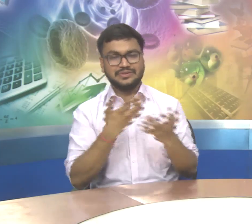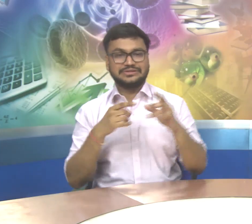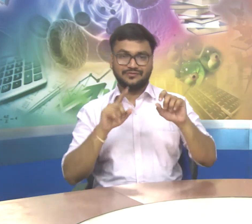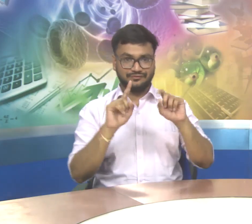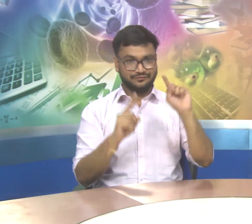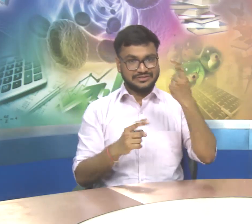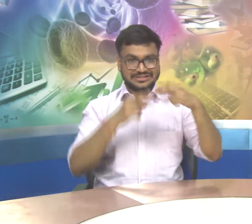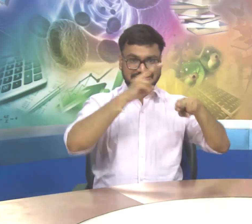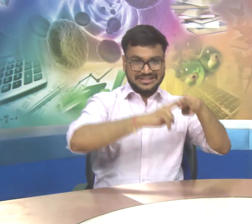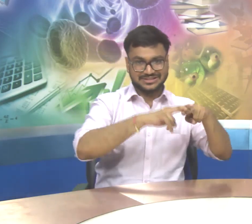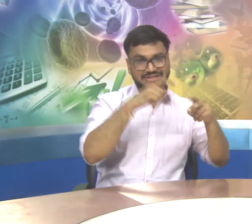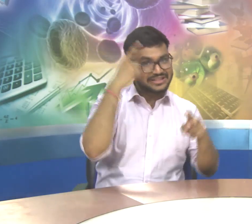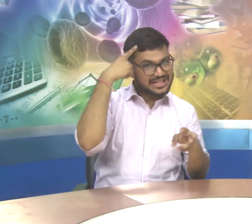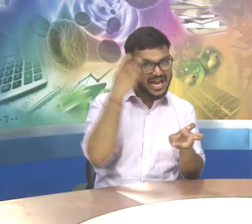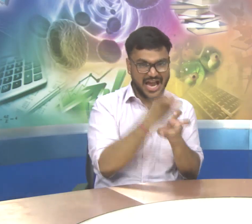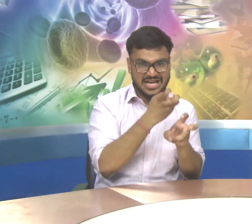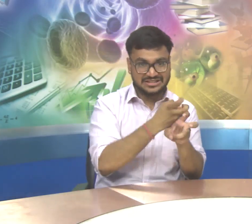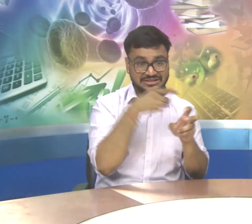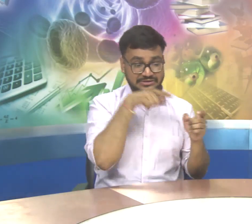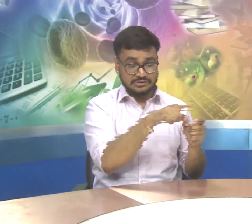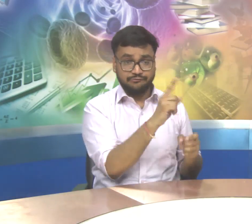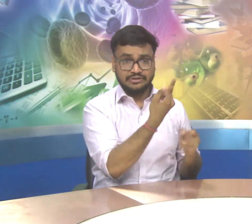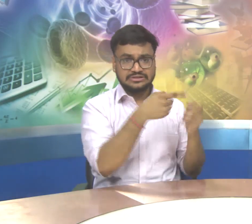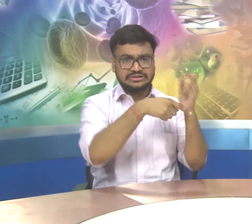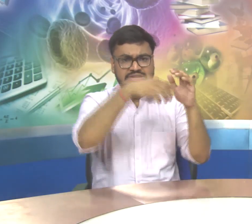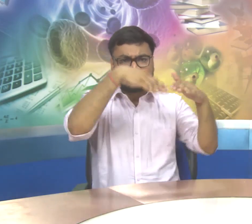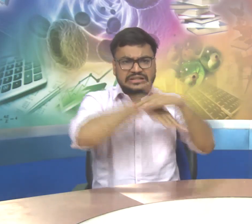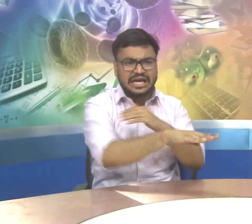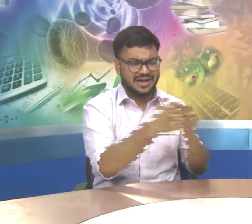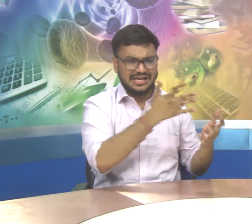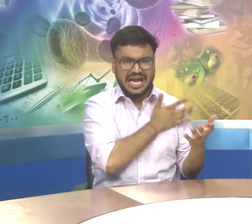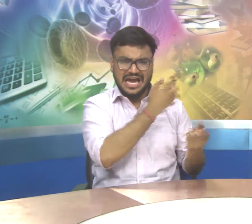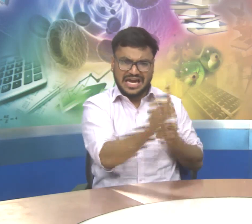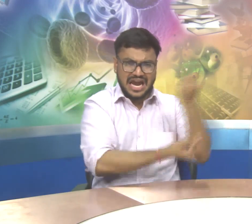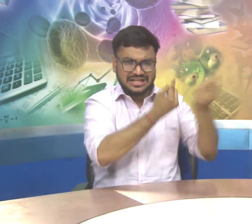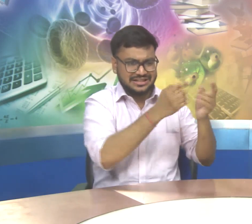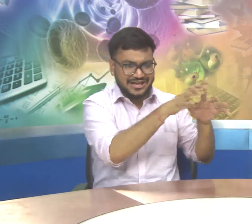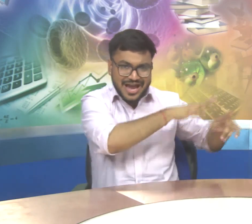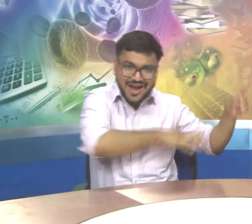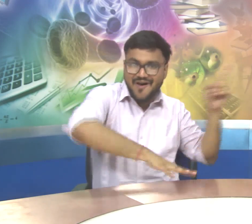As you can see on the screen, there is a formation of coal and formation of petroleum shown.